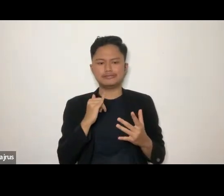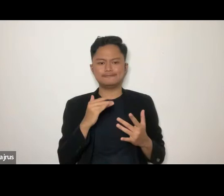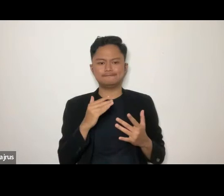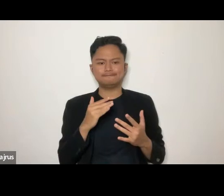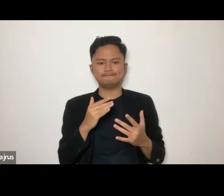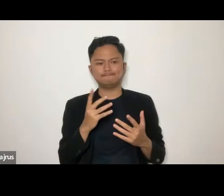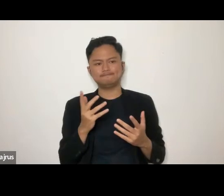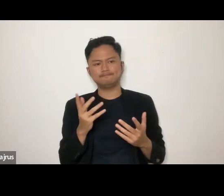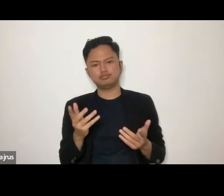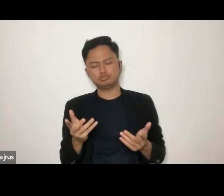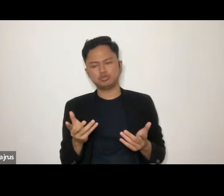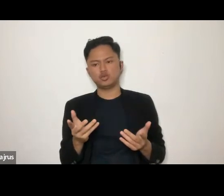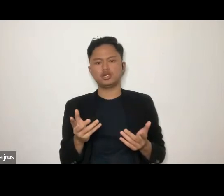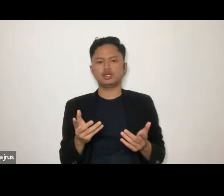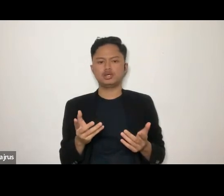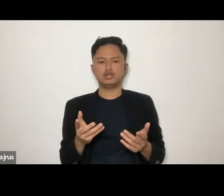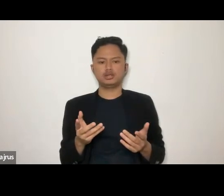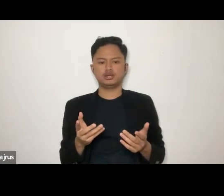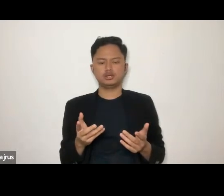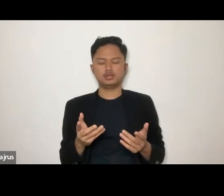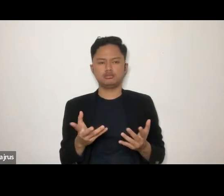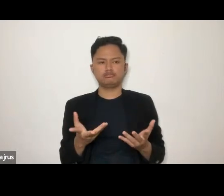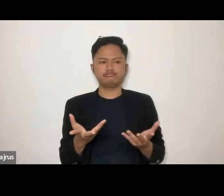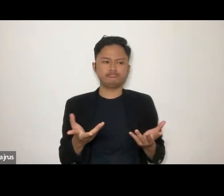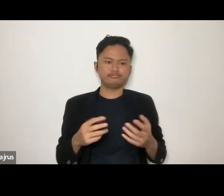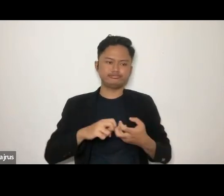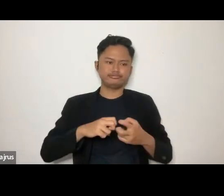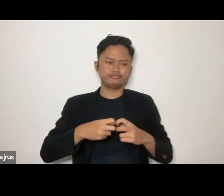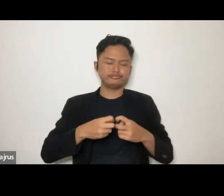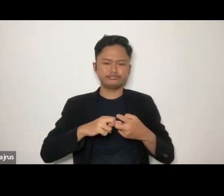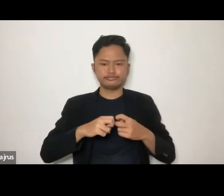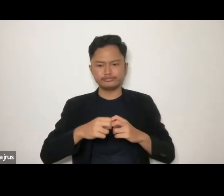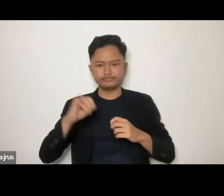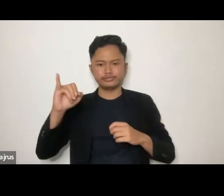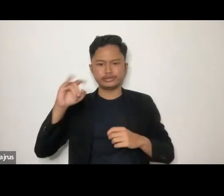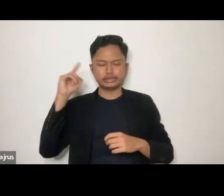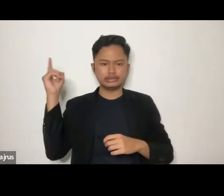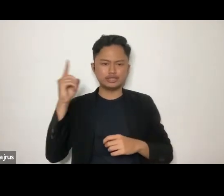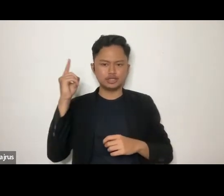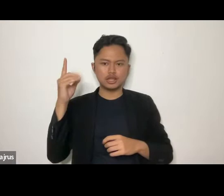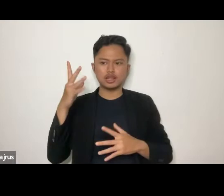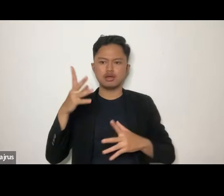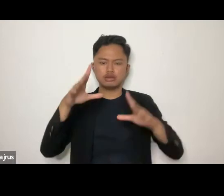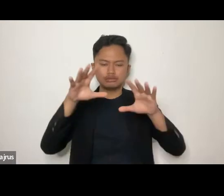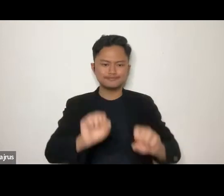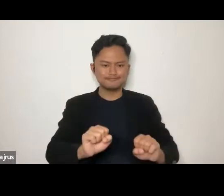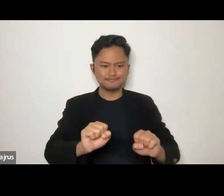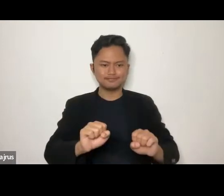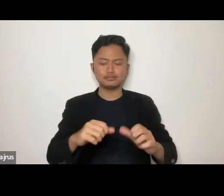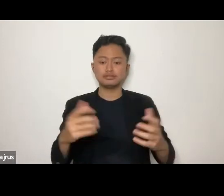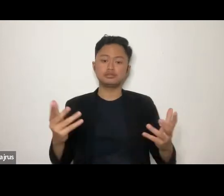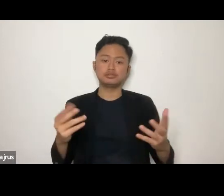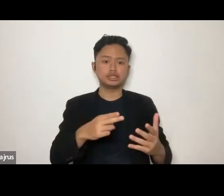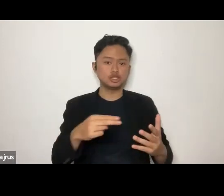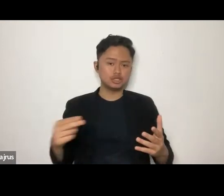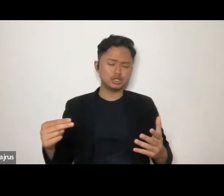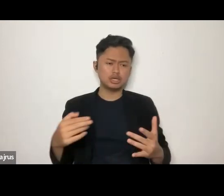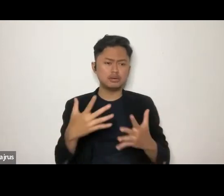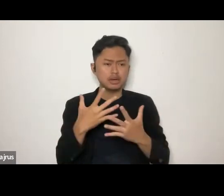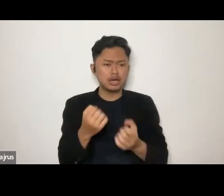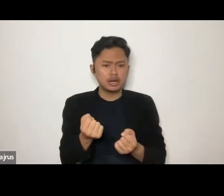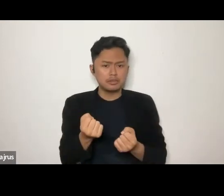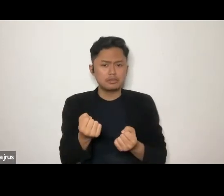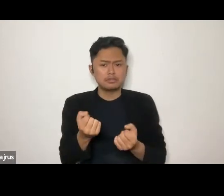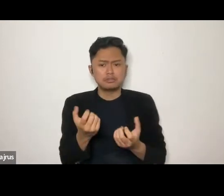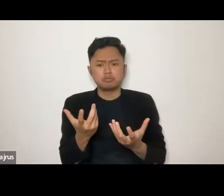the Fatian Harris case has got attention. It's in Indonesia, hopefully more so